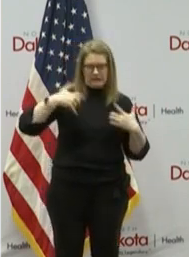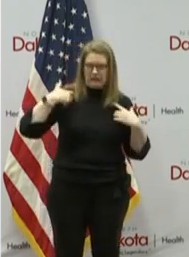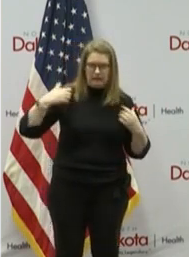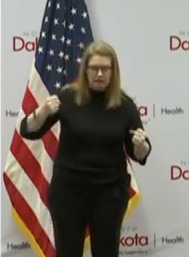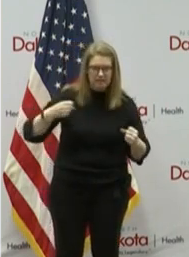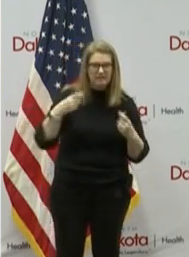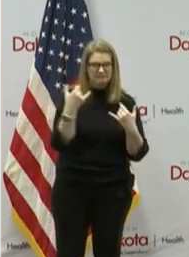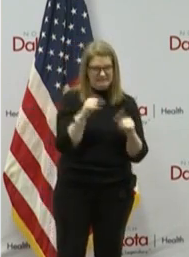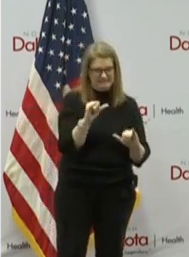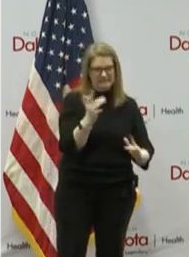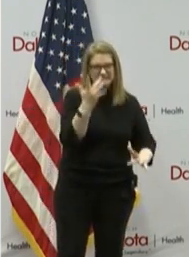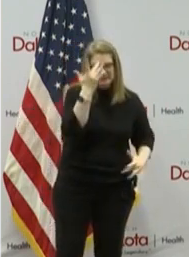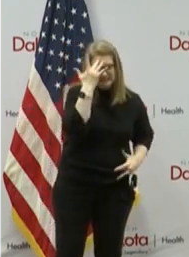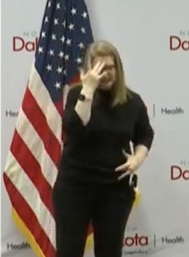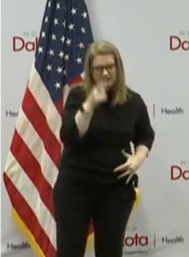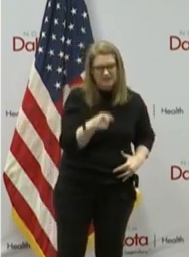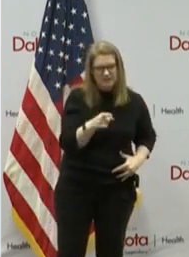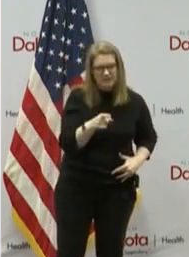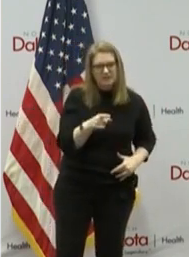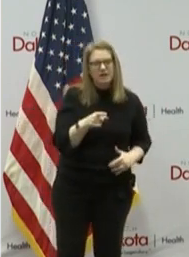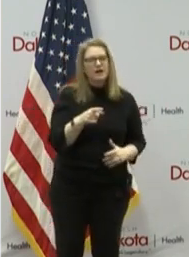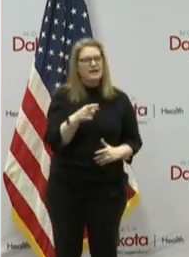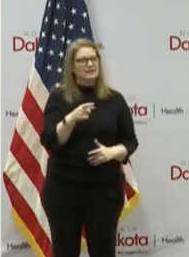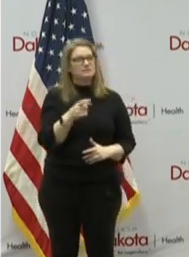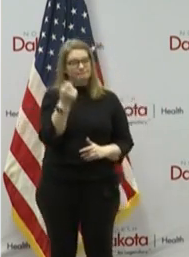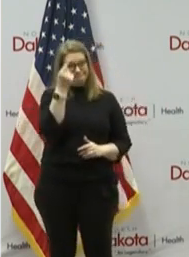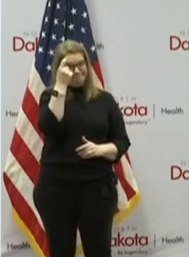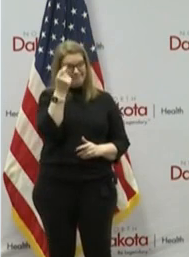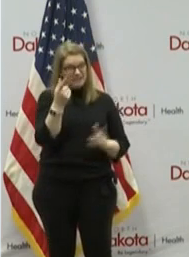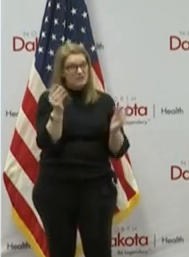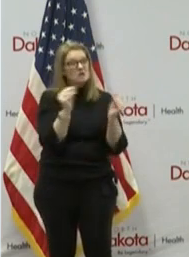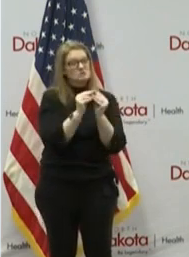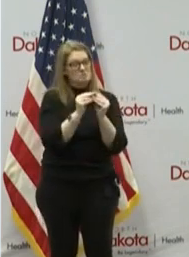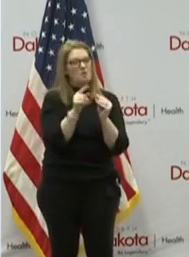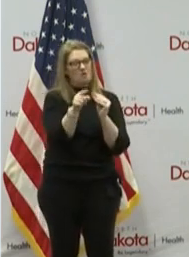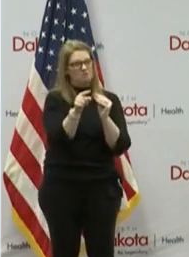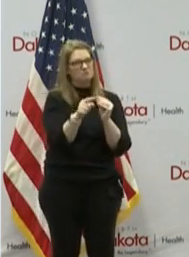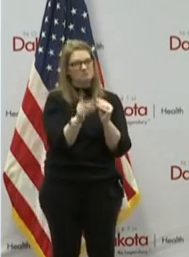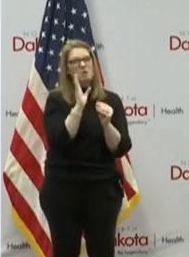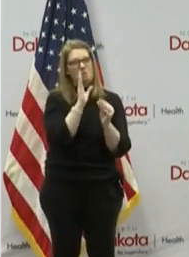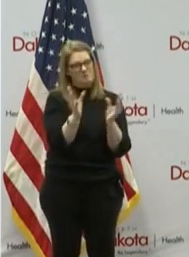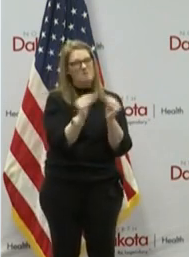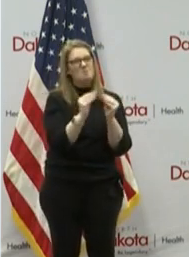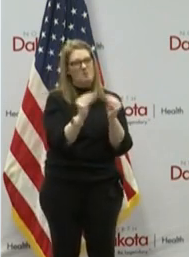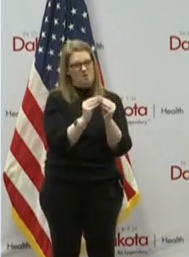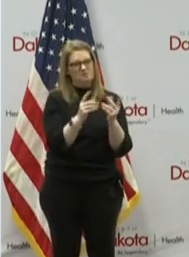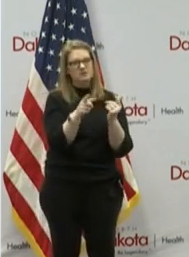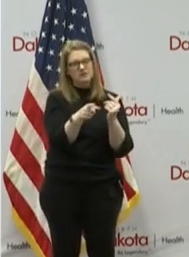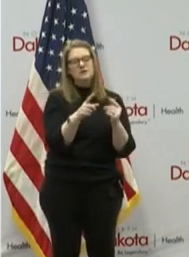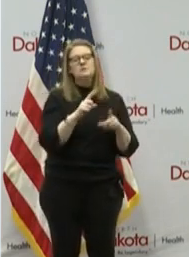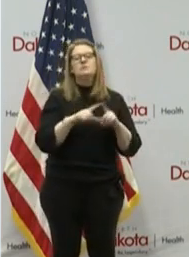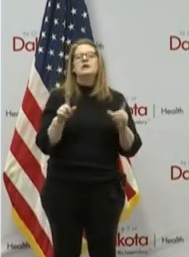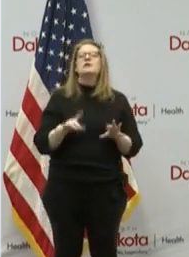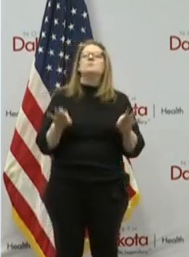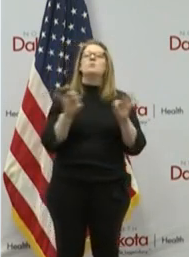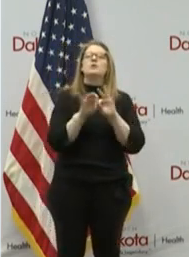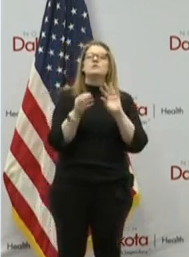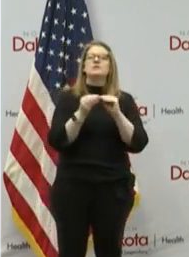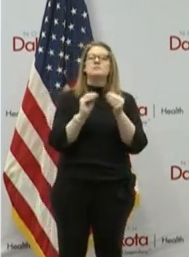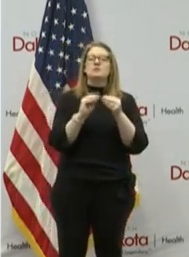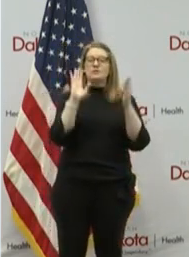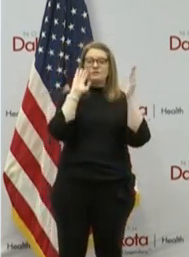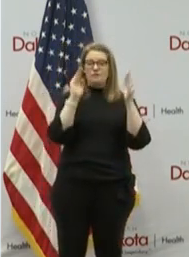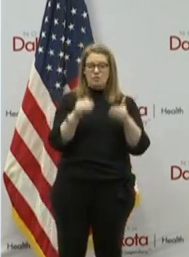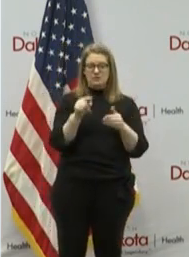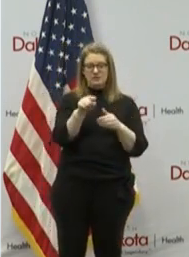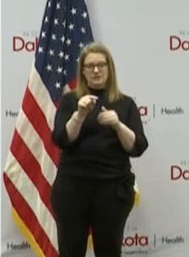likely much more of spread than this in North Dakota than what the number of active cases. But a key number that we want to focus